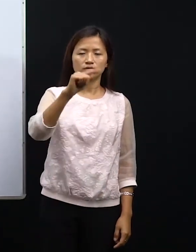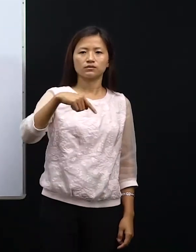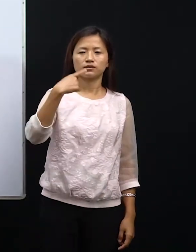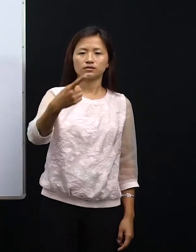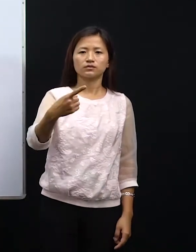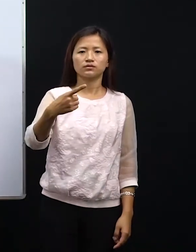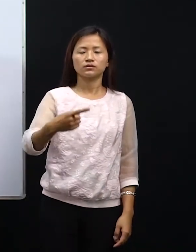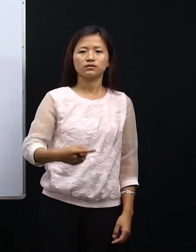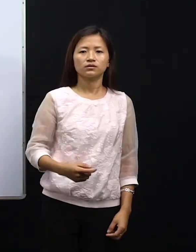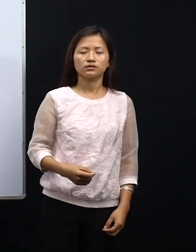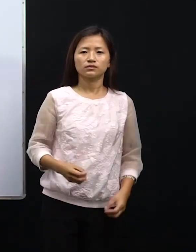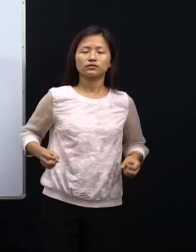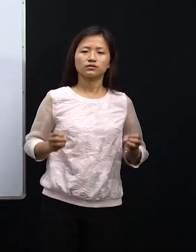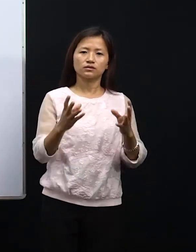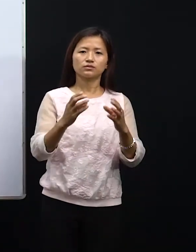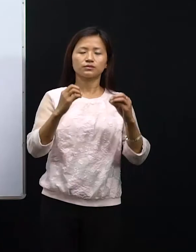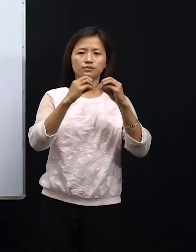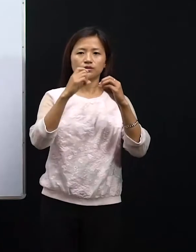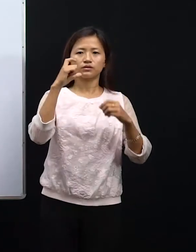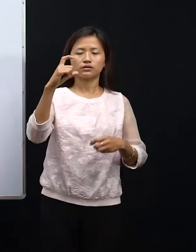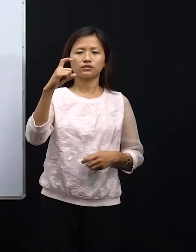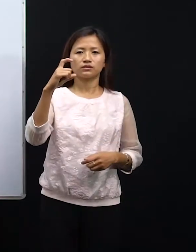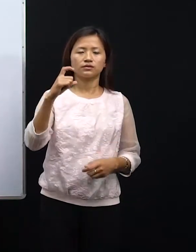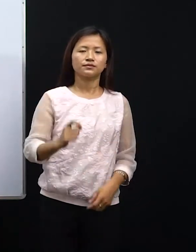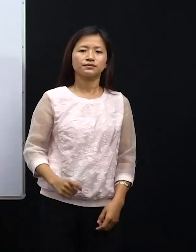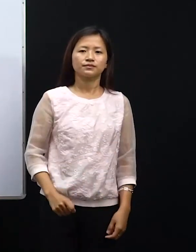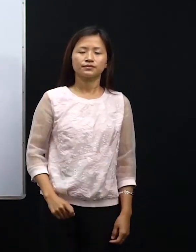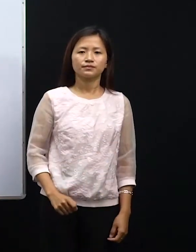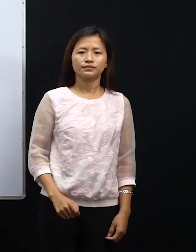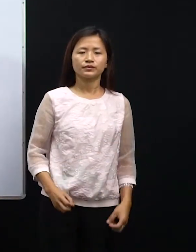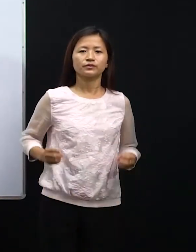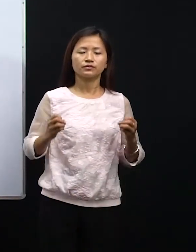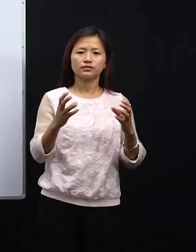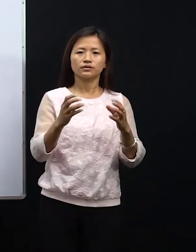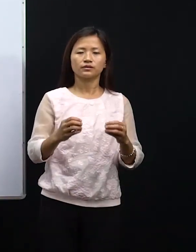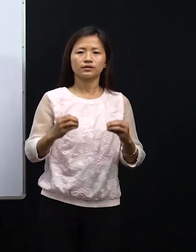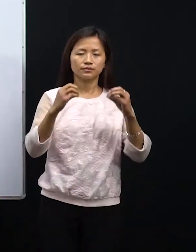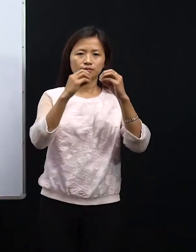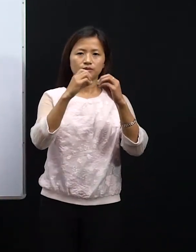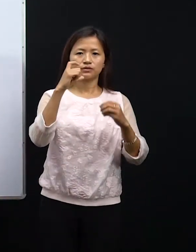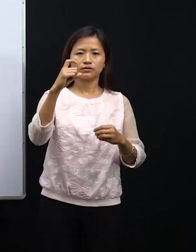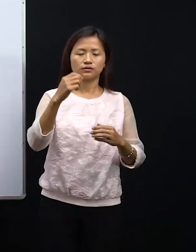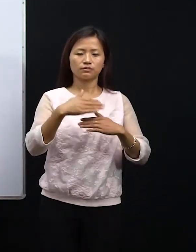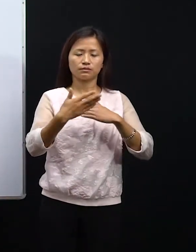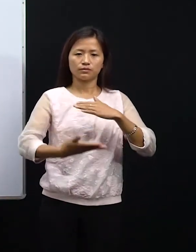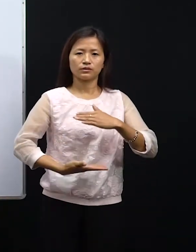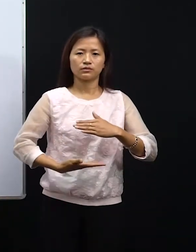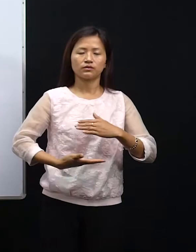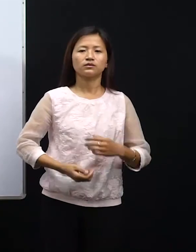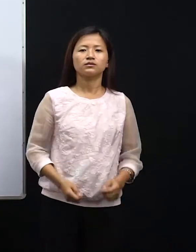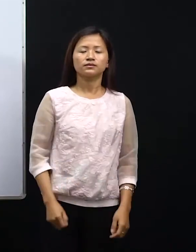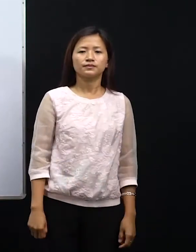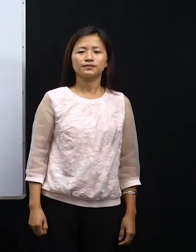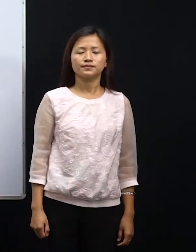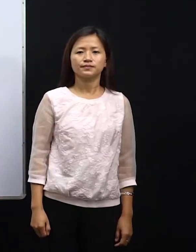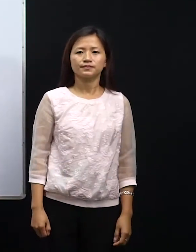next, it starts with BC, and here I have a BC here. So I will write BC just below it. Just below the